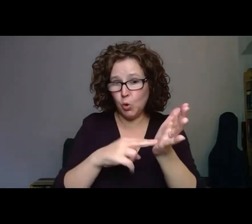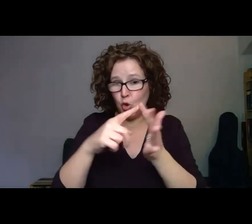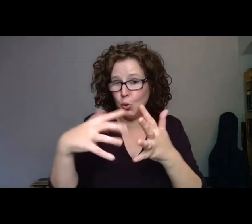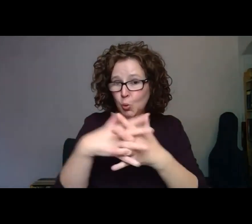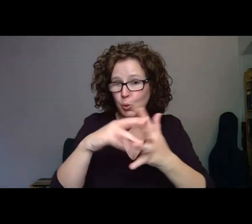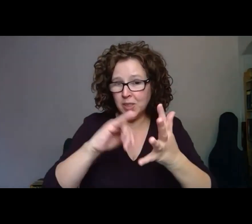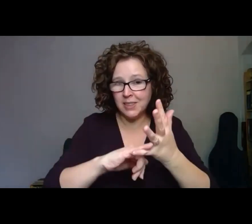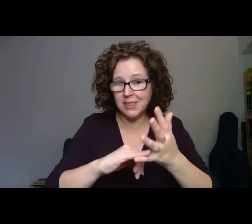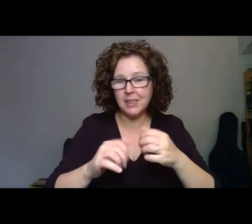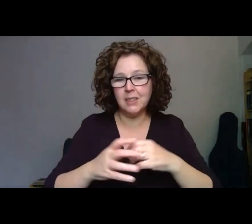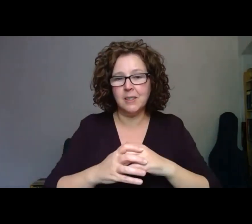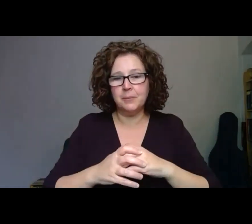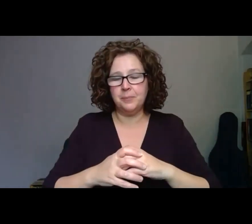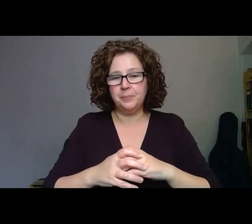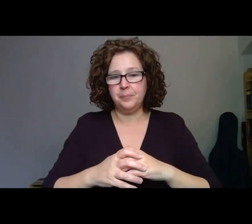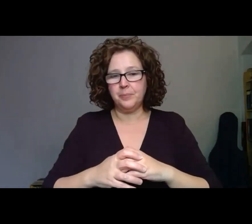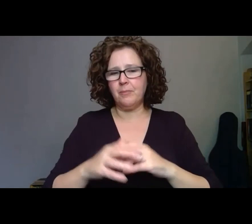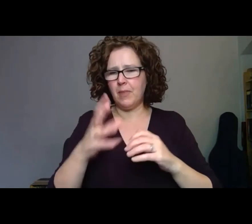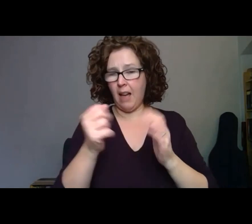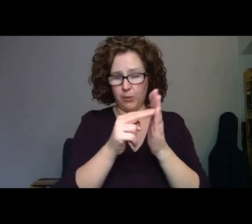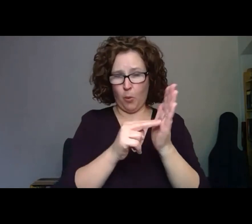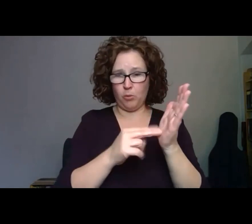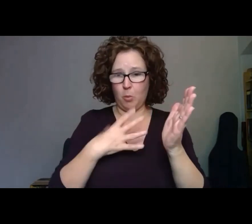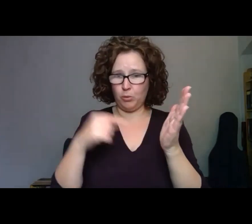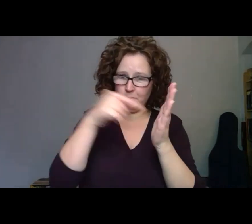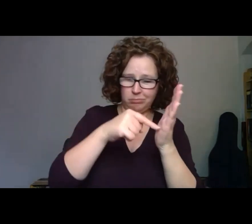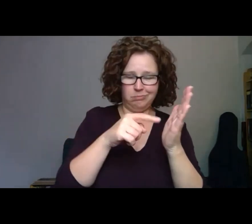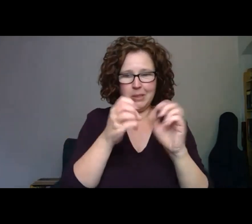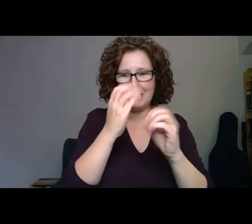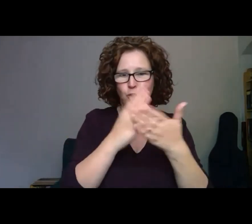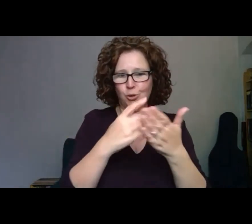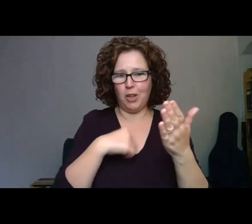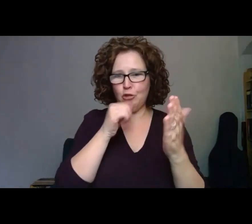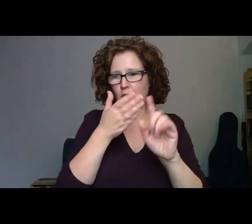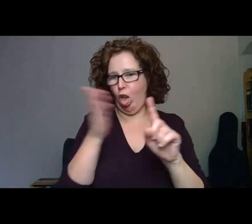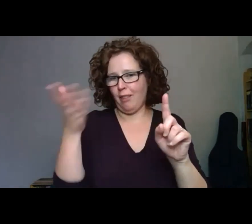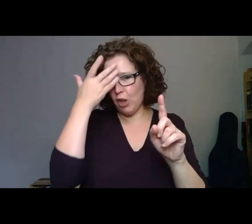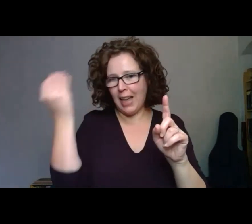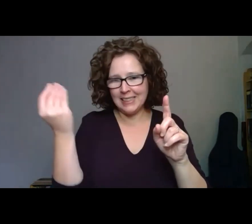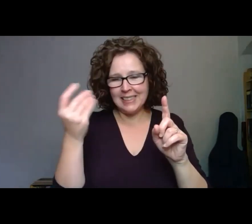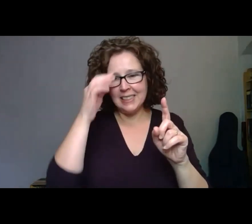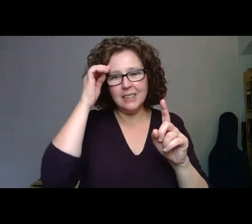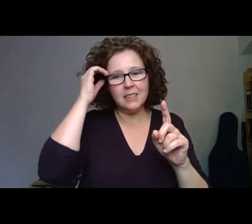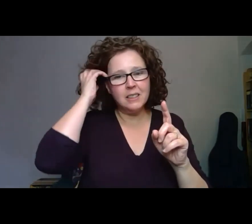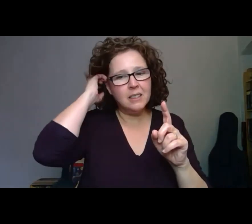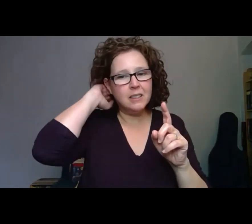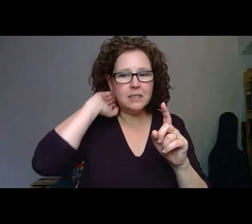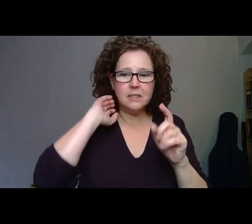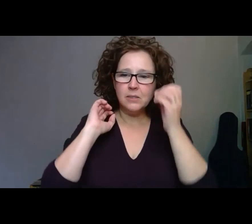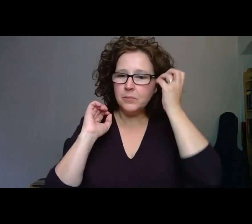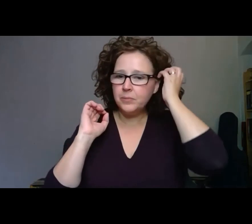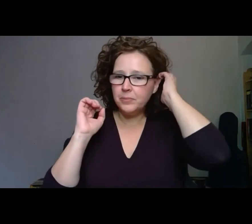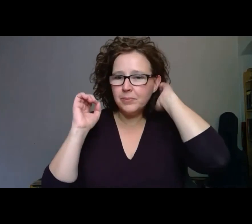I have some notes I've taken so I wouldn't forget anything, and I also wanted to be